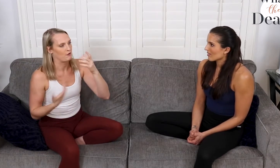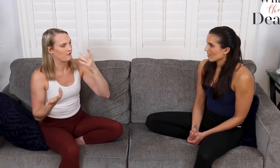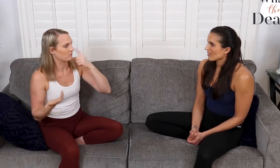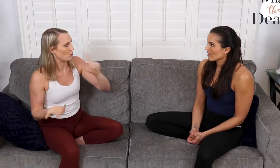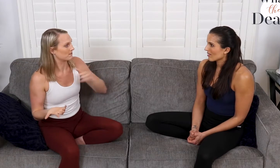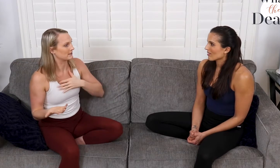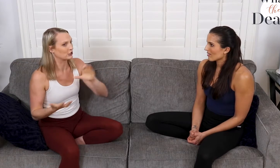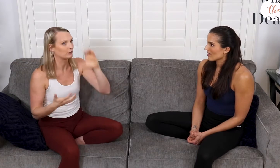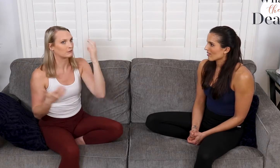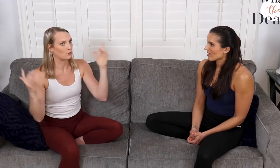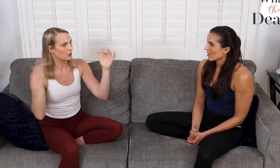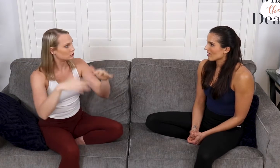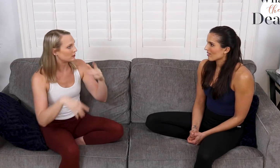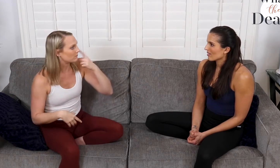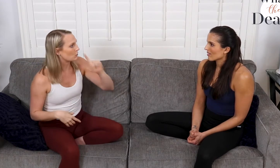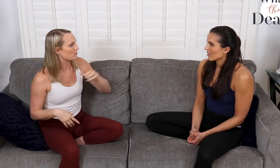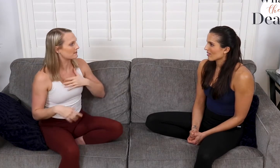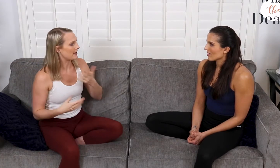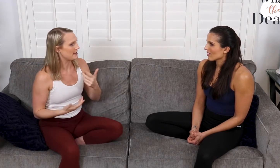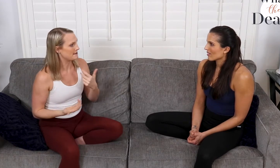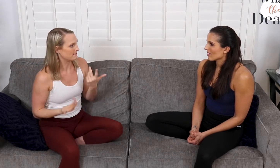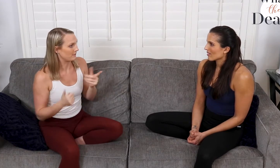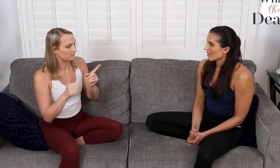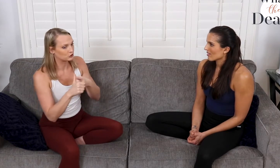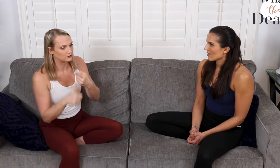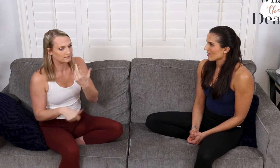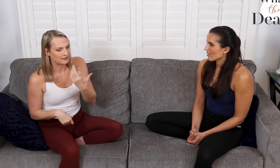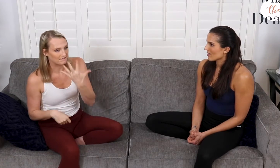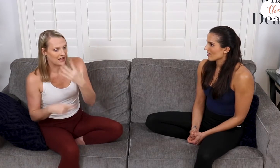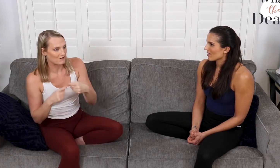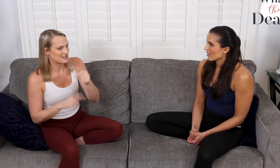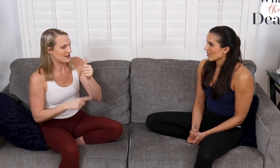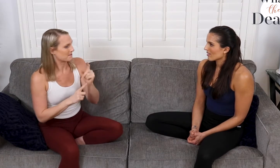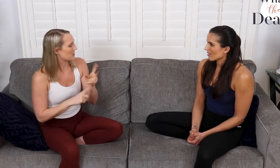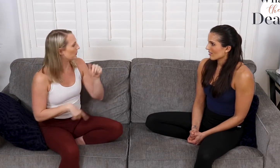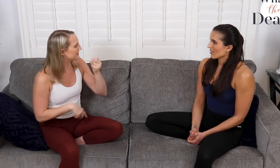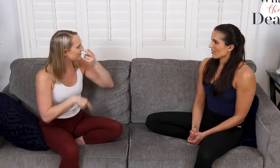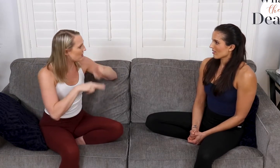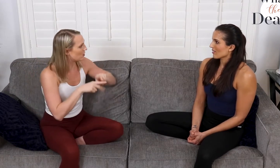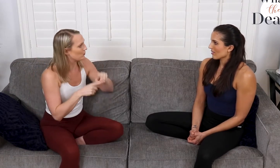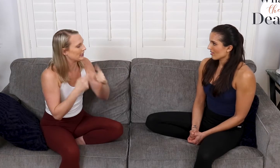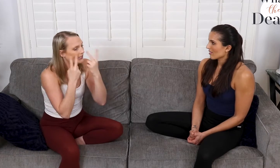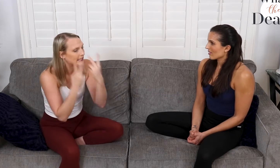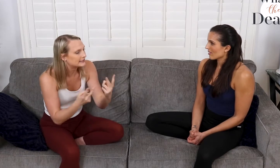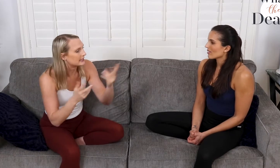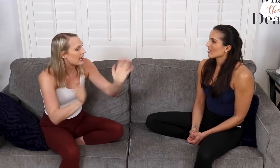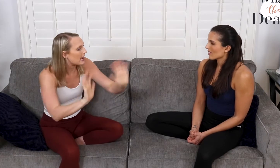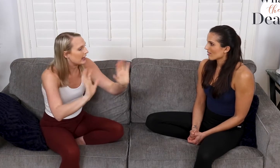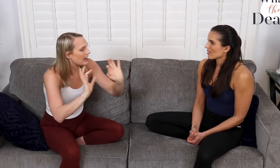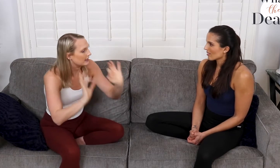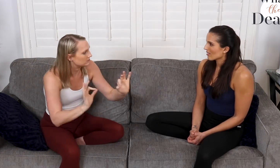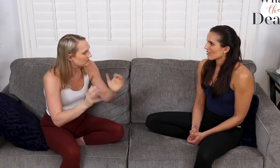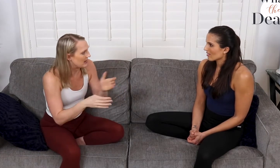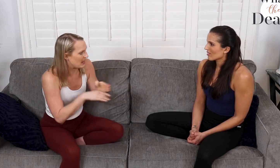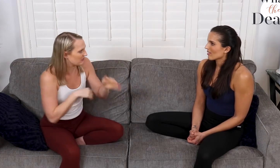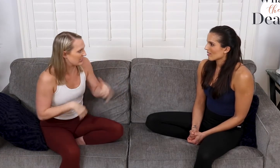my family, my parents are deaf, and my dad was actually born hearing and became deaf at a later age. So